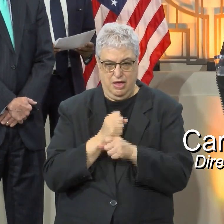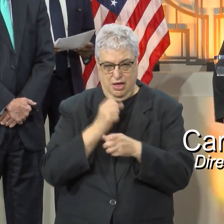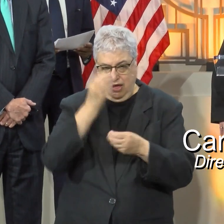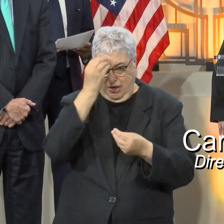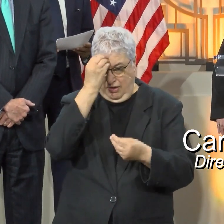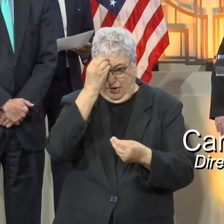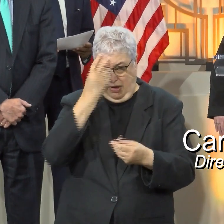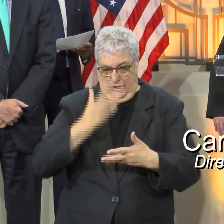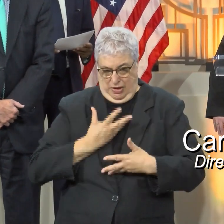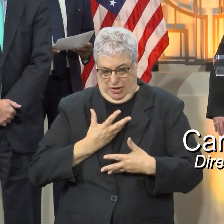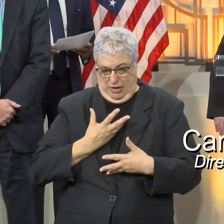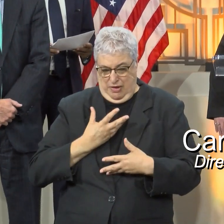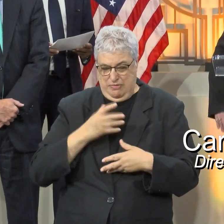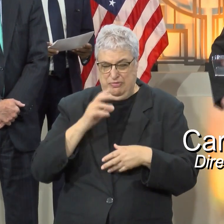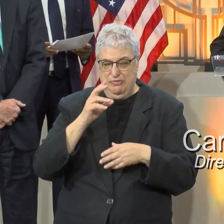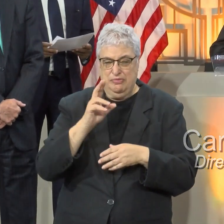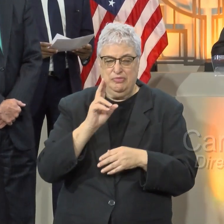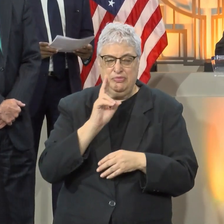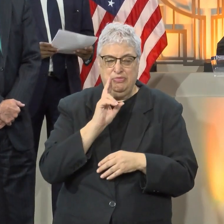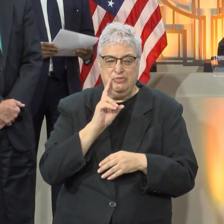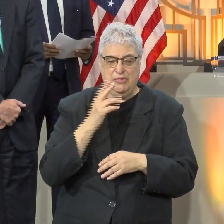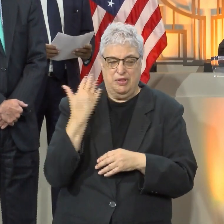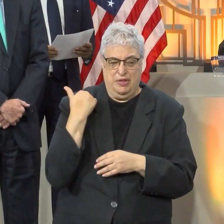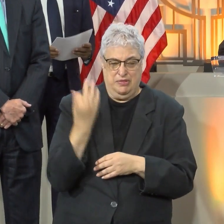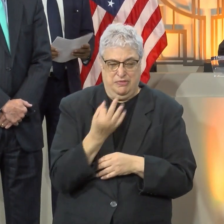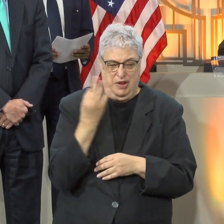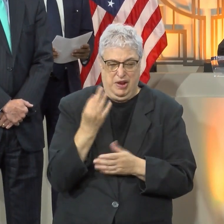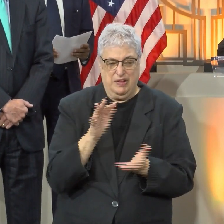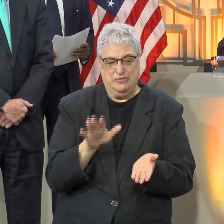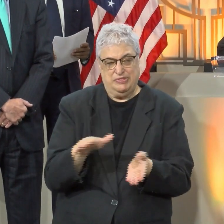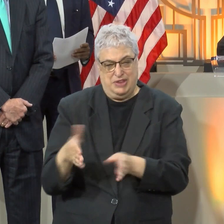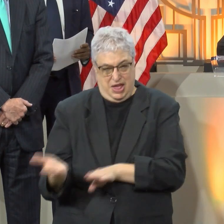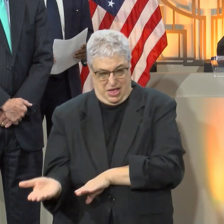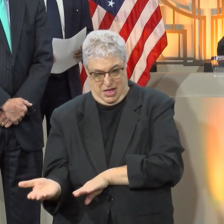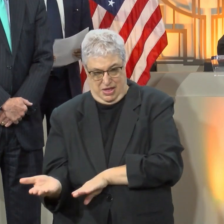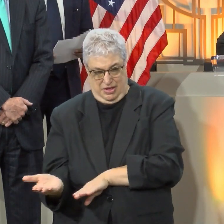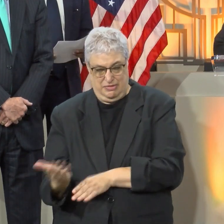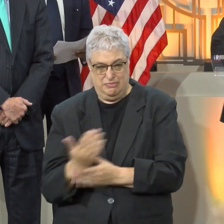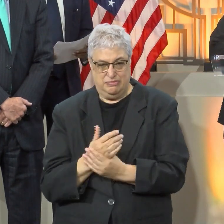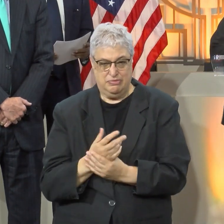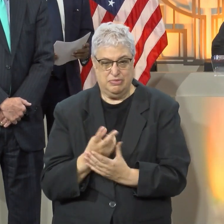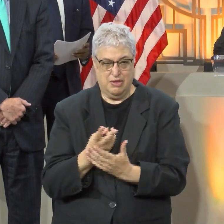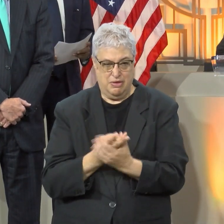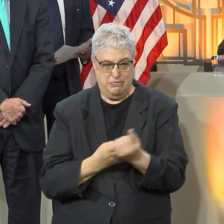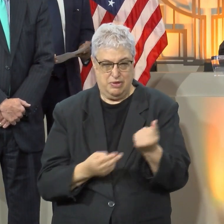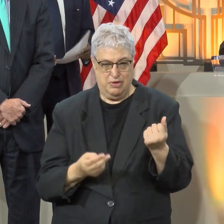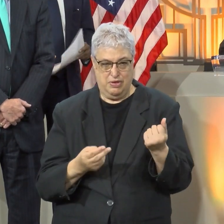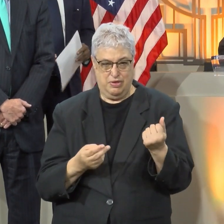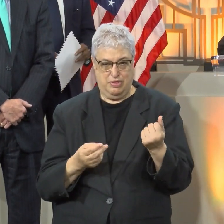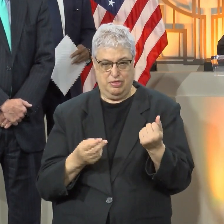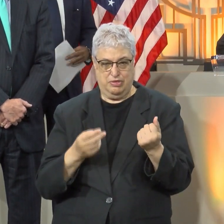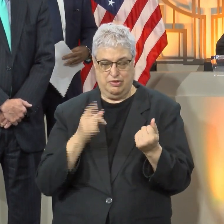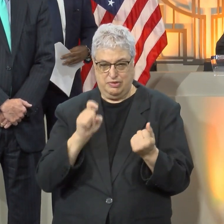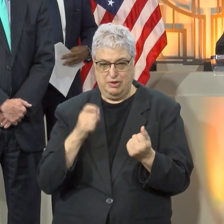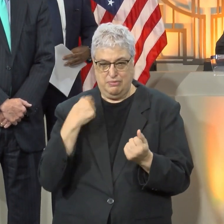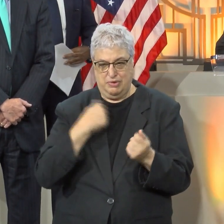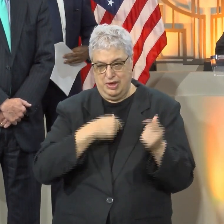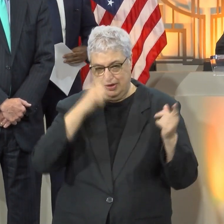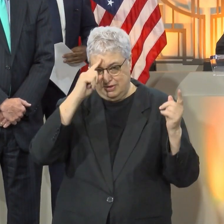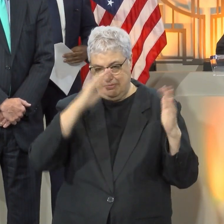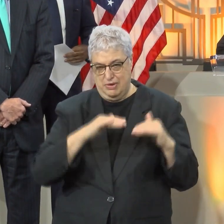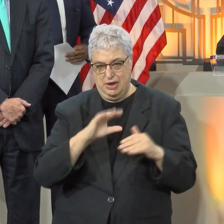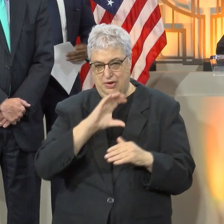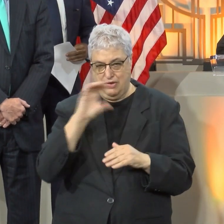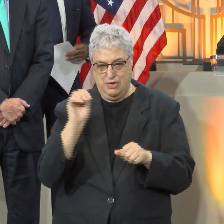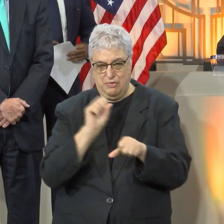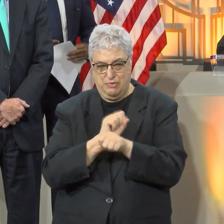of my colleagues in Houston Public Works had succumbed to COVID-19. Both logic and statistics told me that we should have expected to lose a